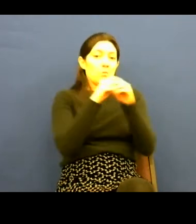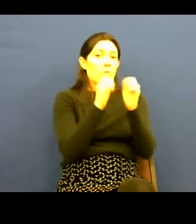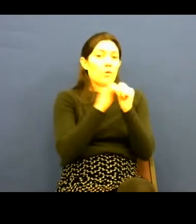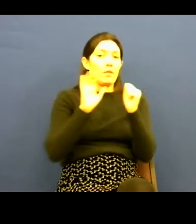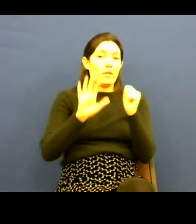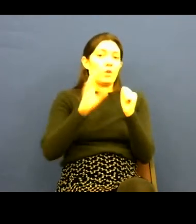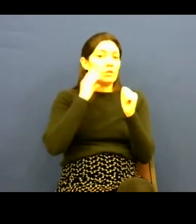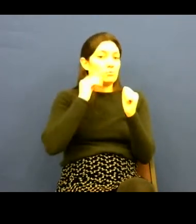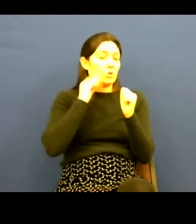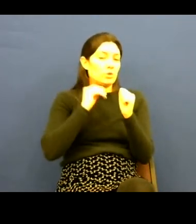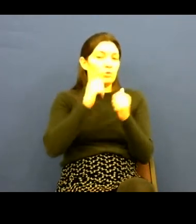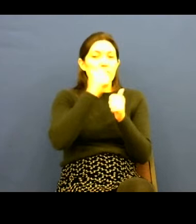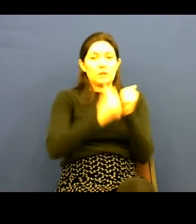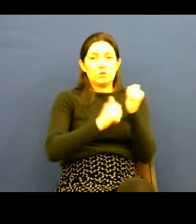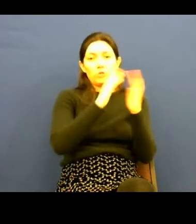can be represented.